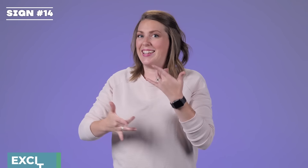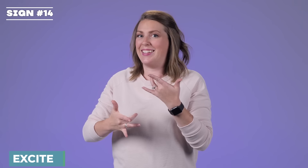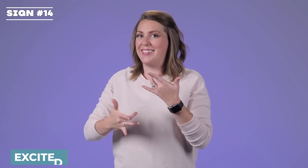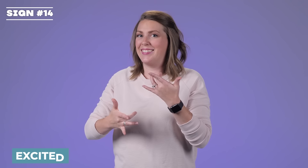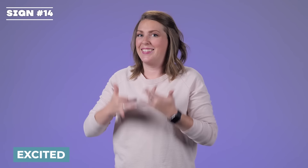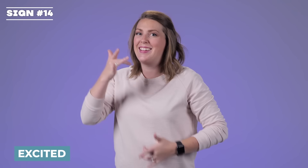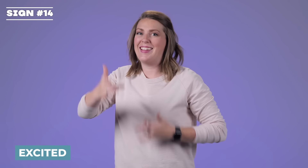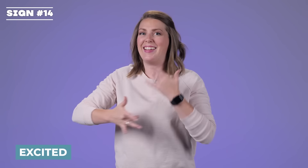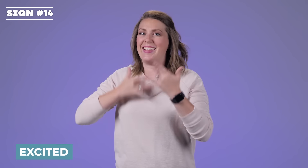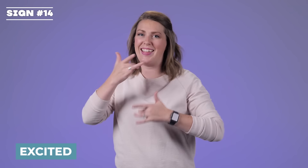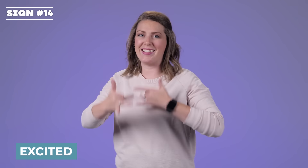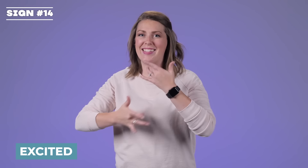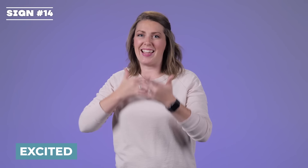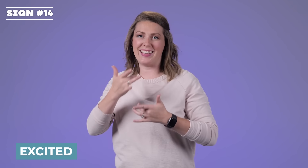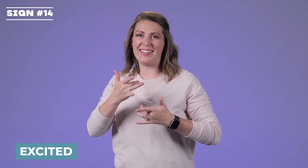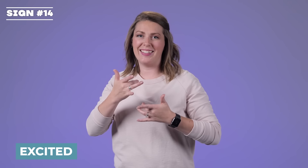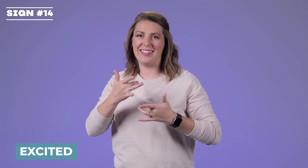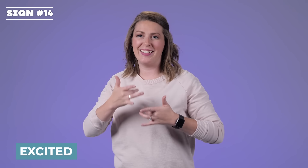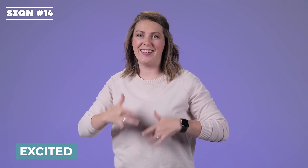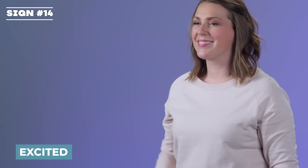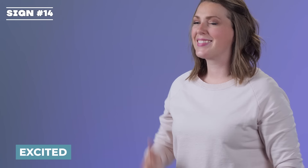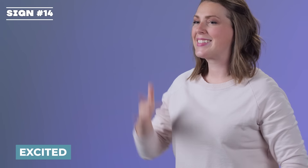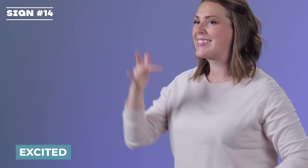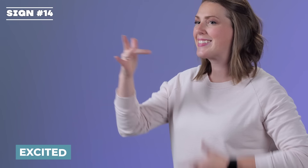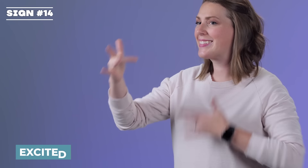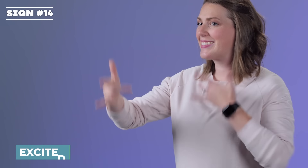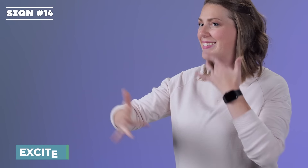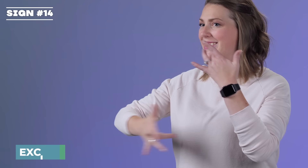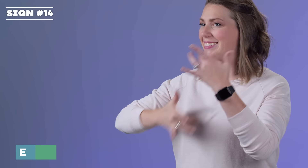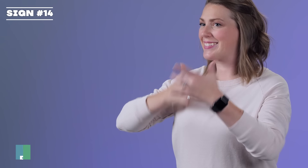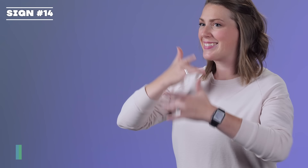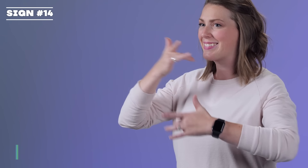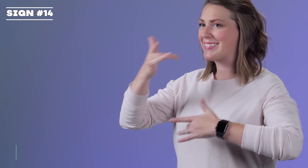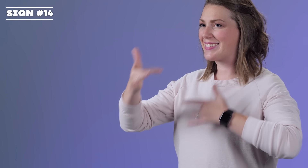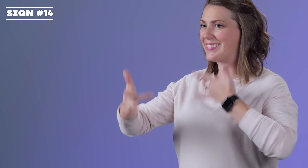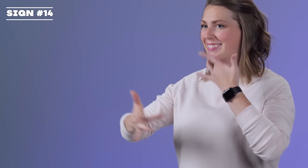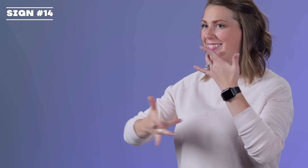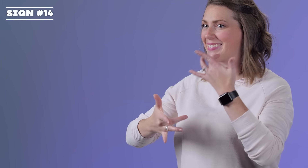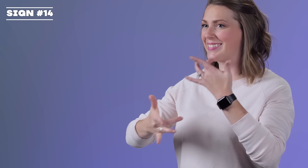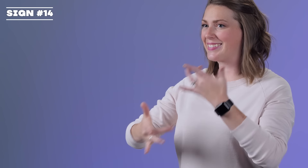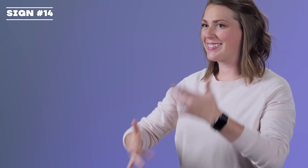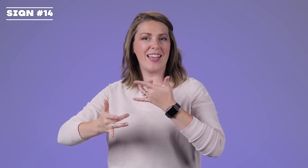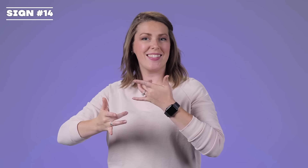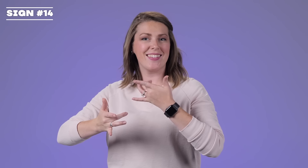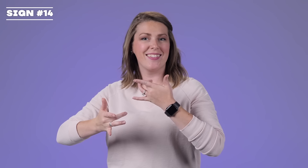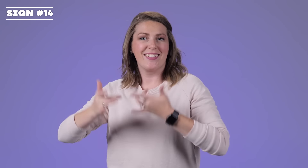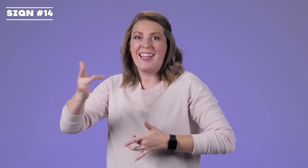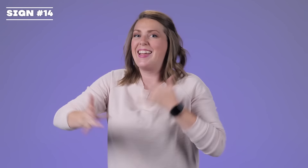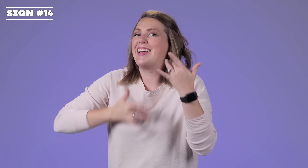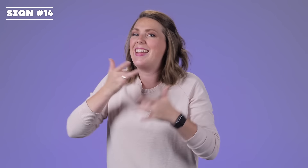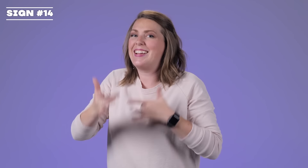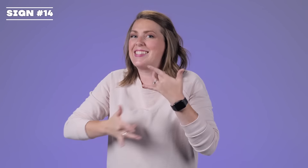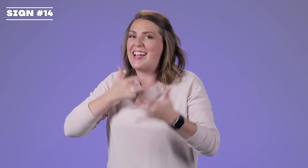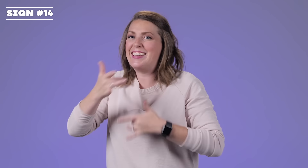Excited. Excited. Your feeler fingers are moving up on your chest. Excited.